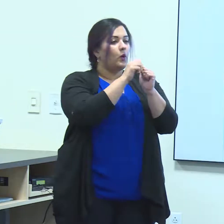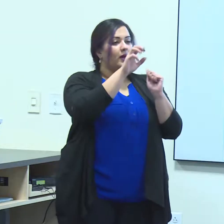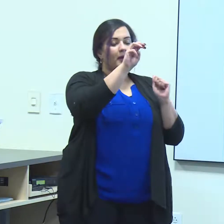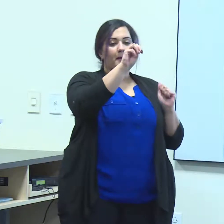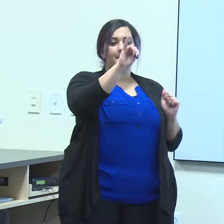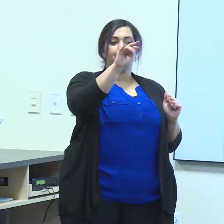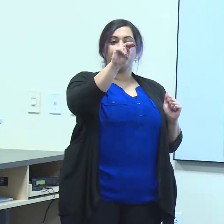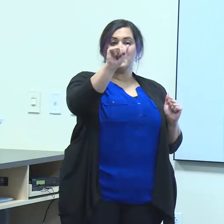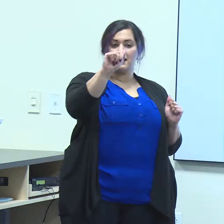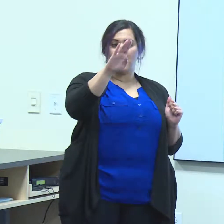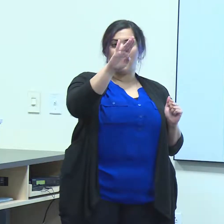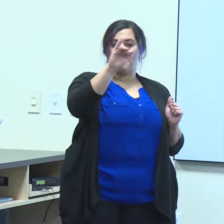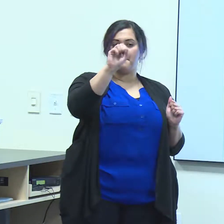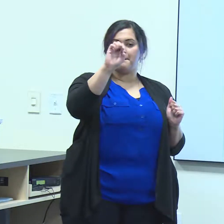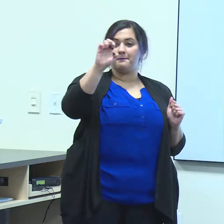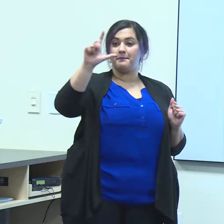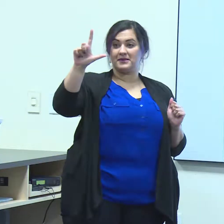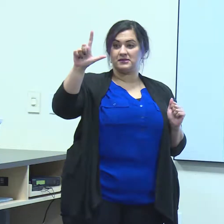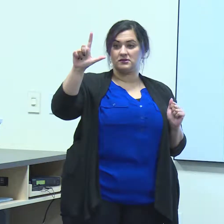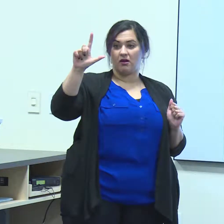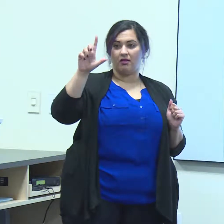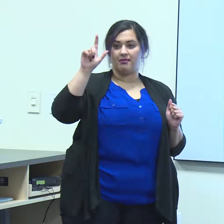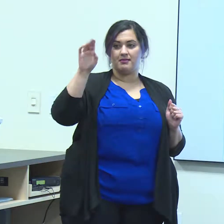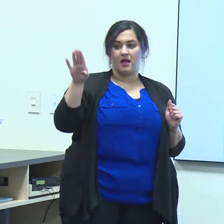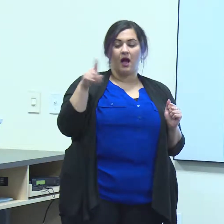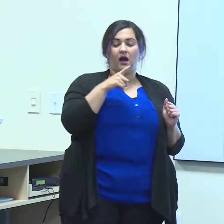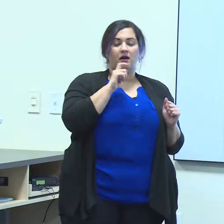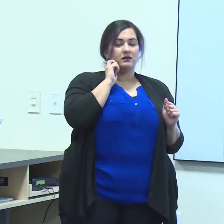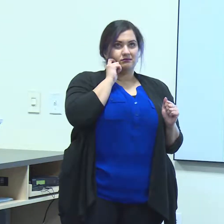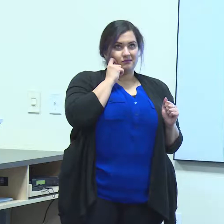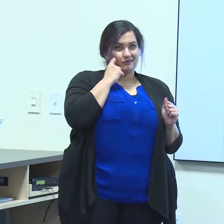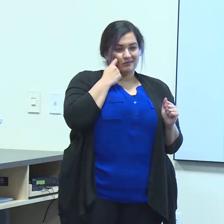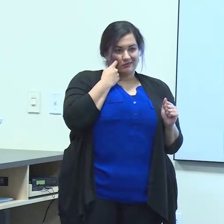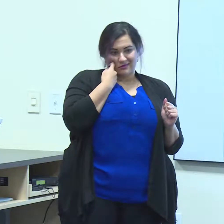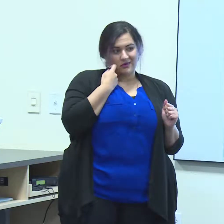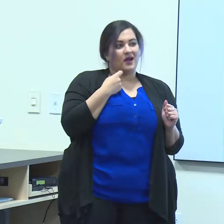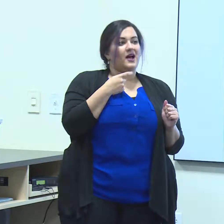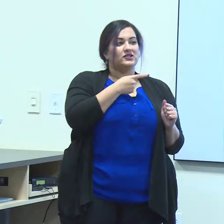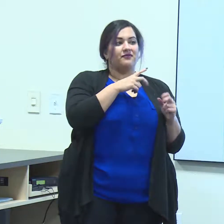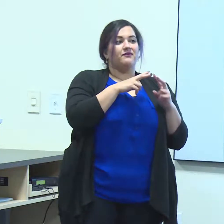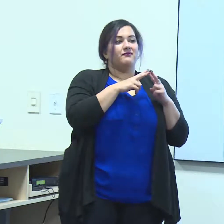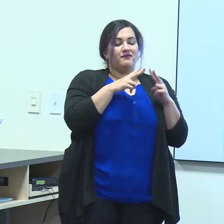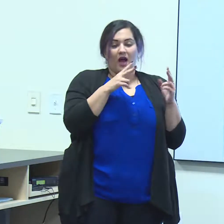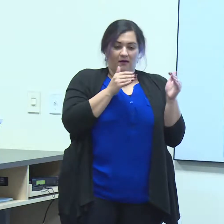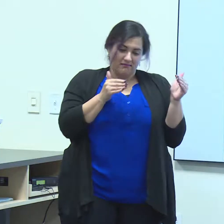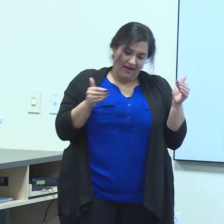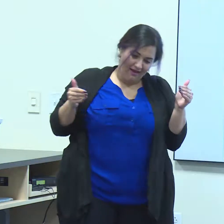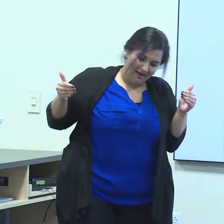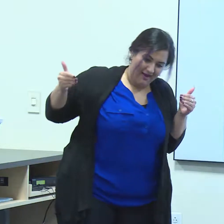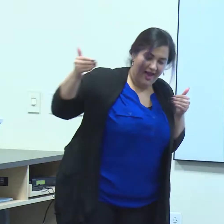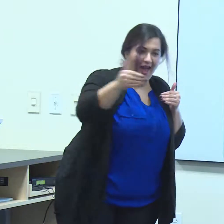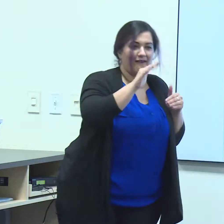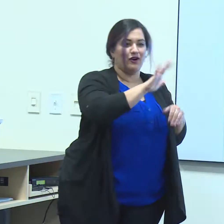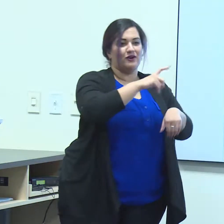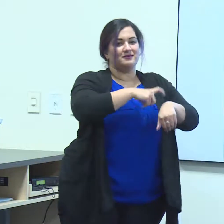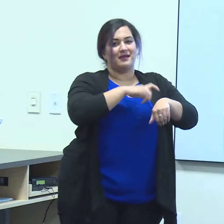I worked with Mina Bissell in her lab, and it was very fascinating. She was ahead of